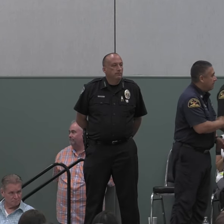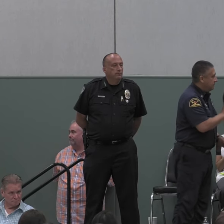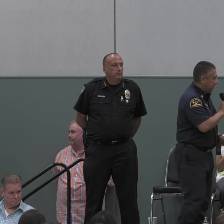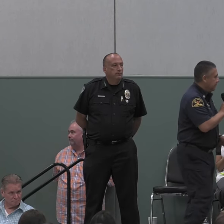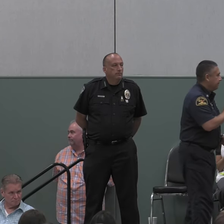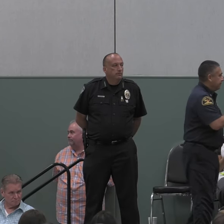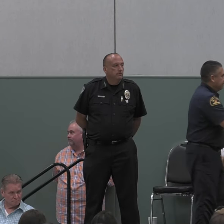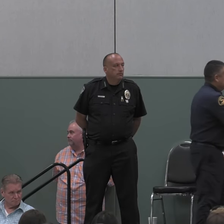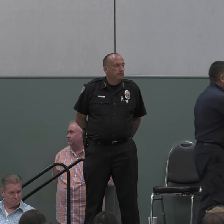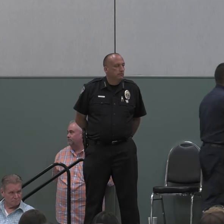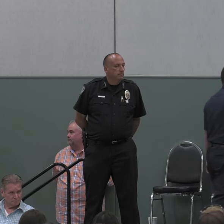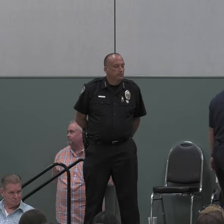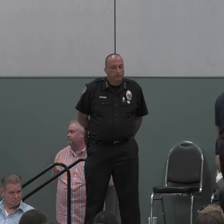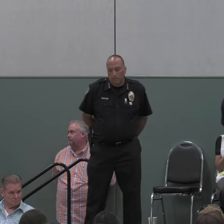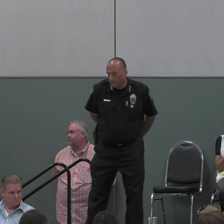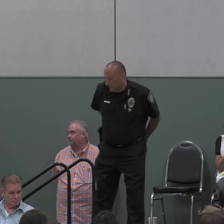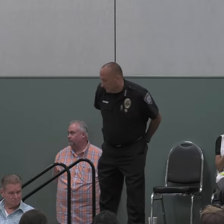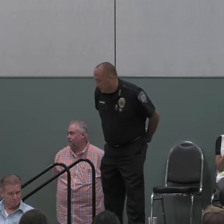Mayor?